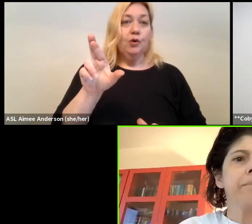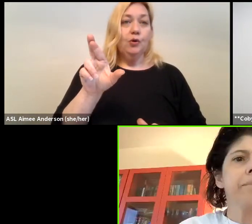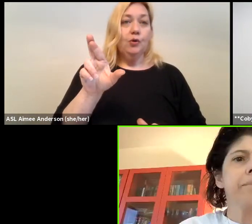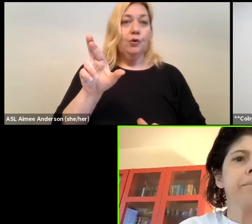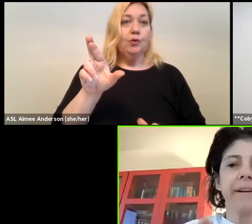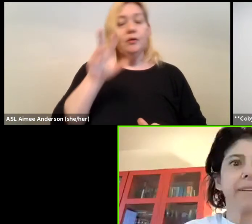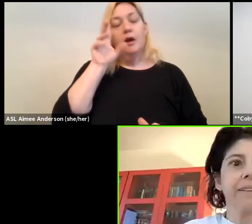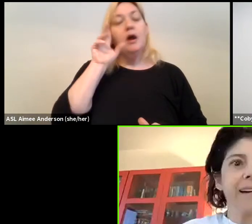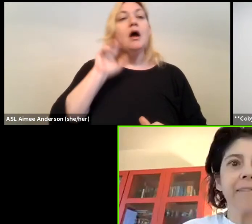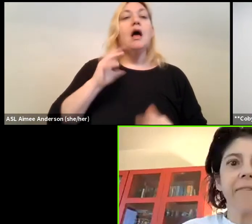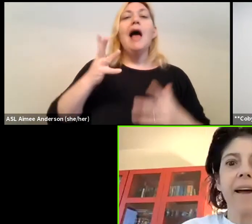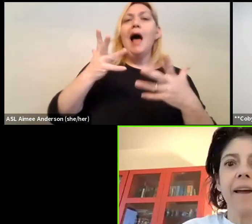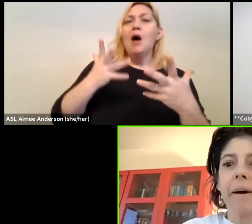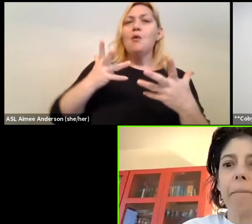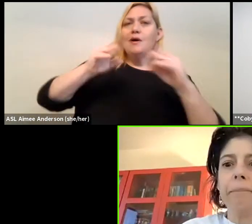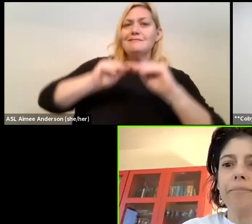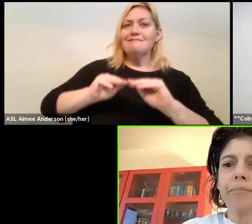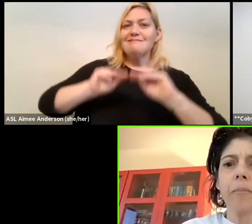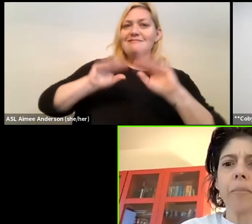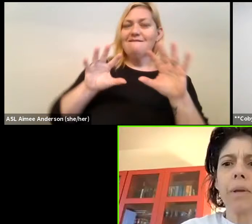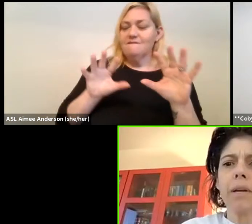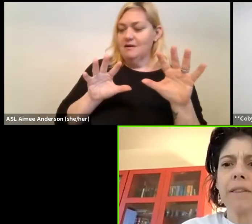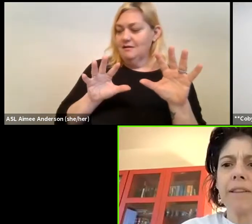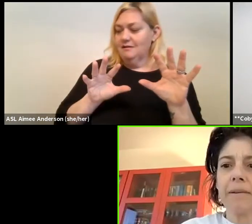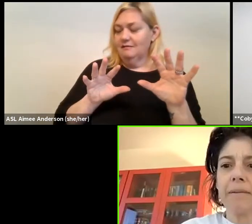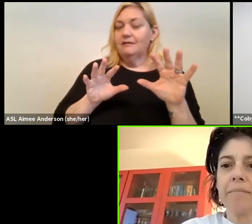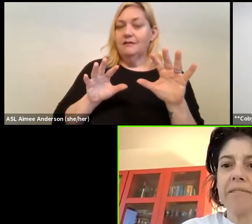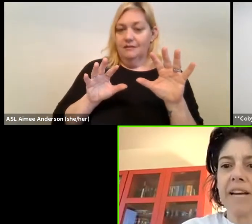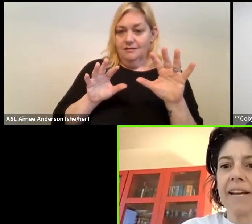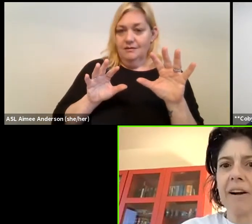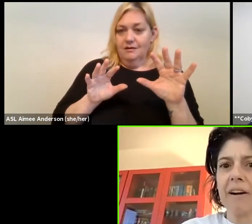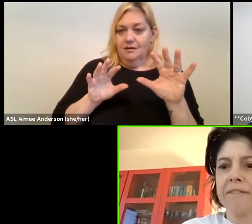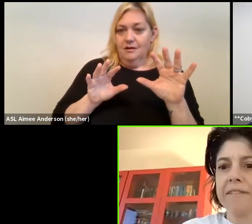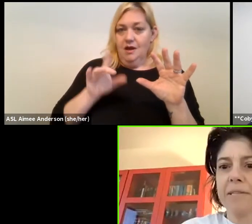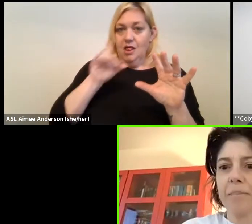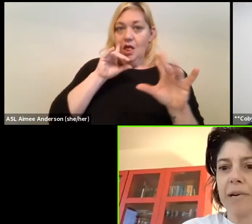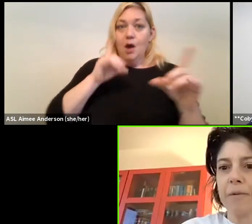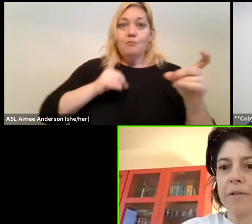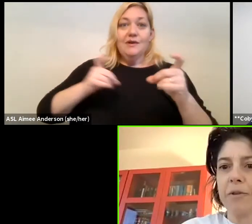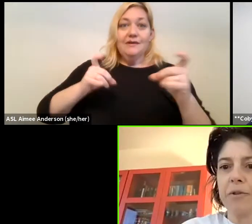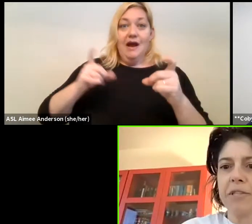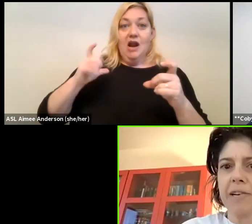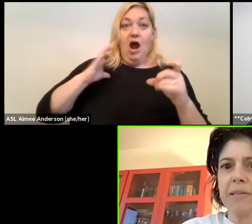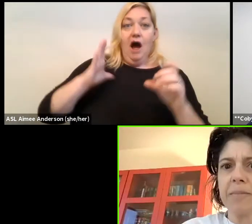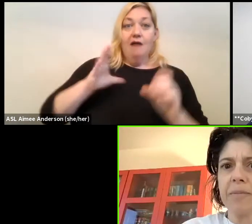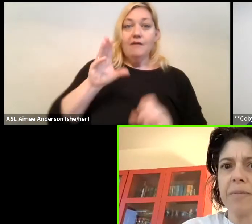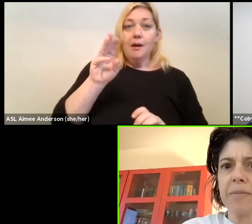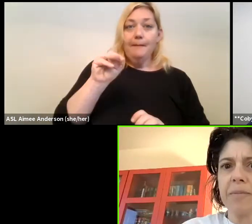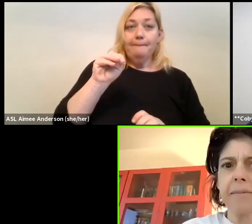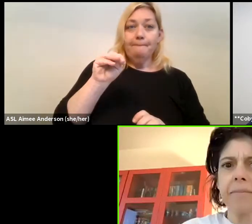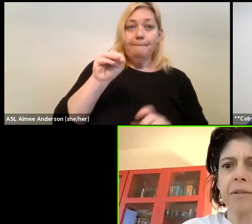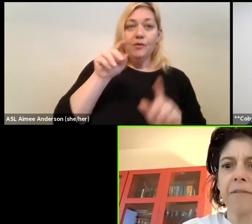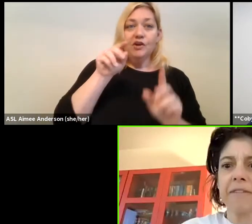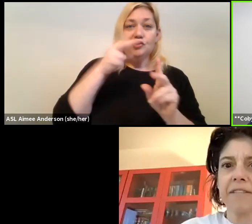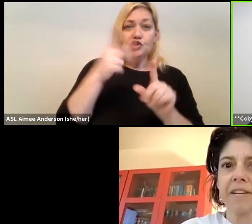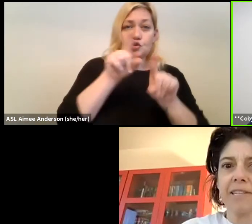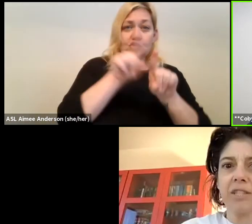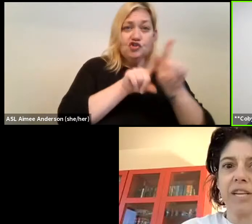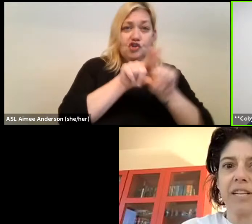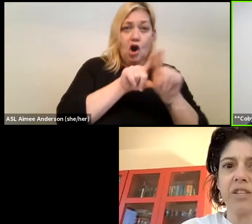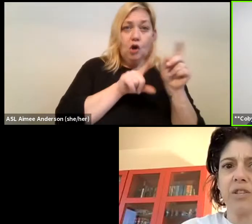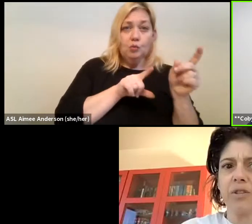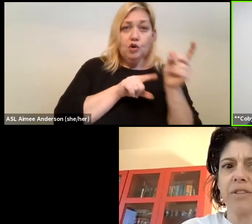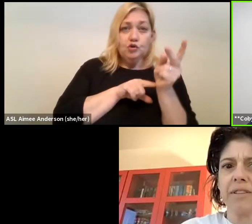I just wanted to clarify, the presiding officer is marked with 2 stars before their name. So if the